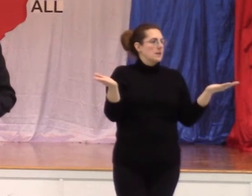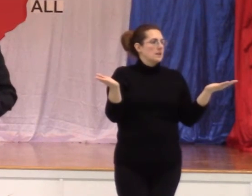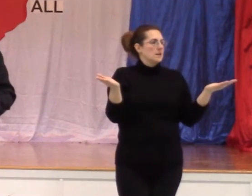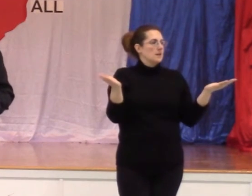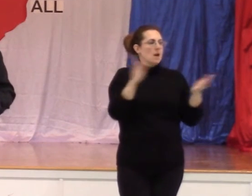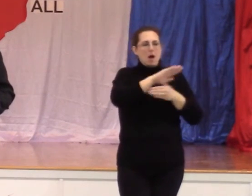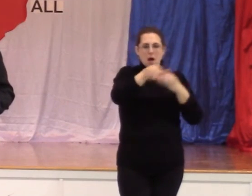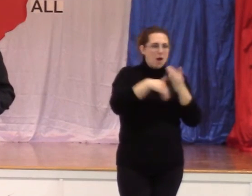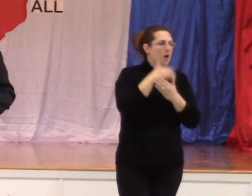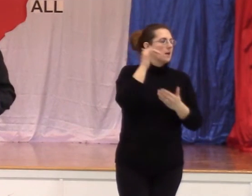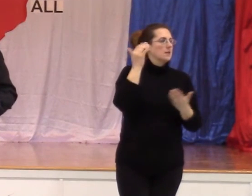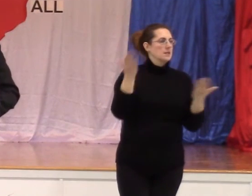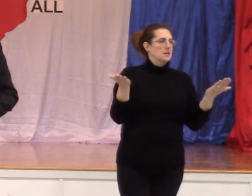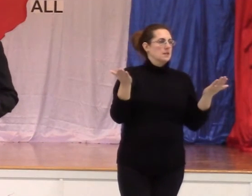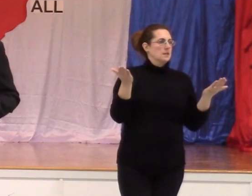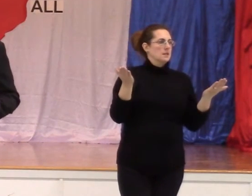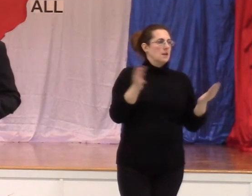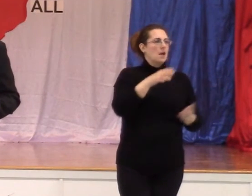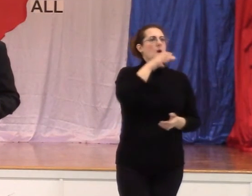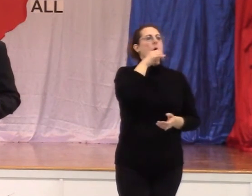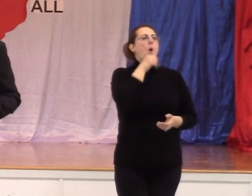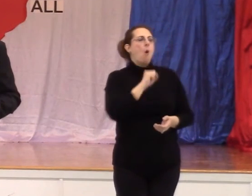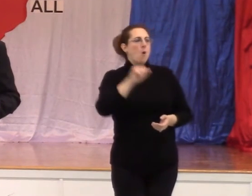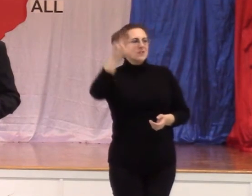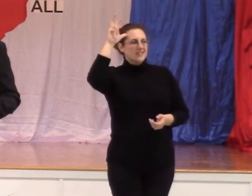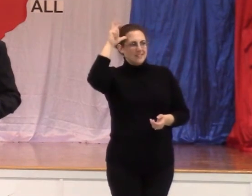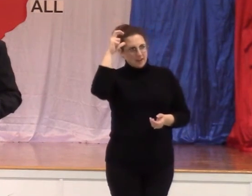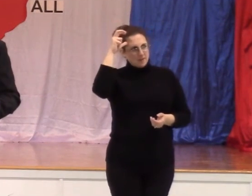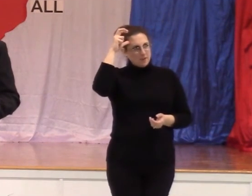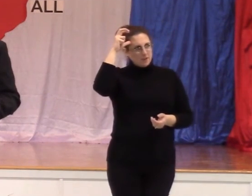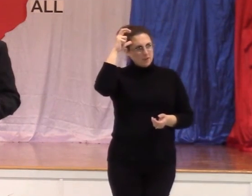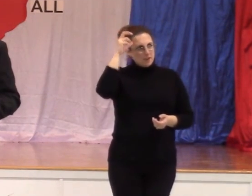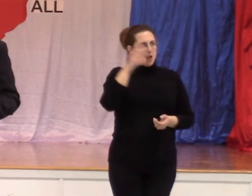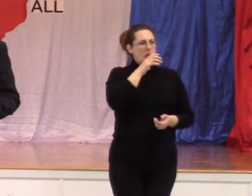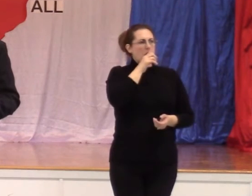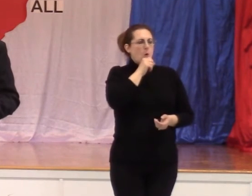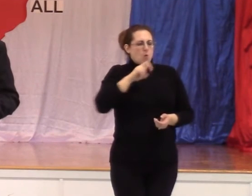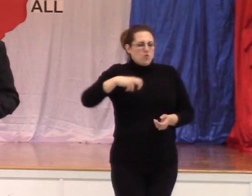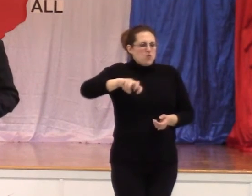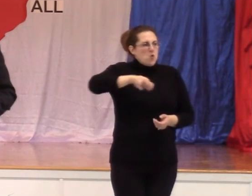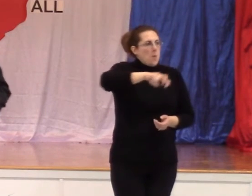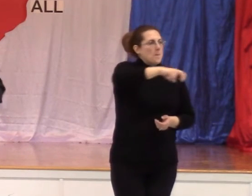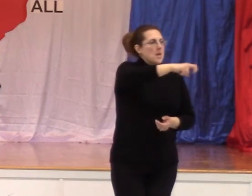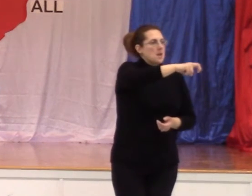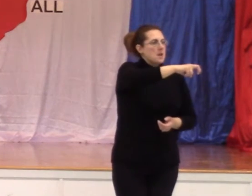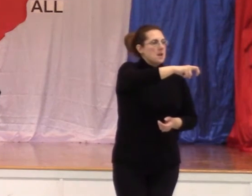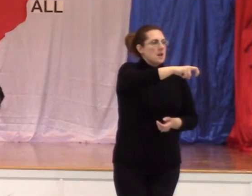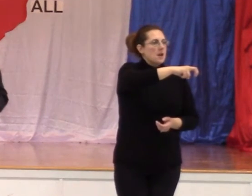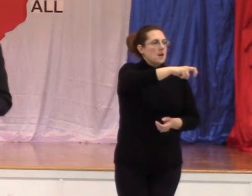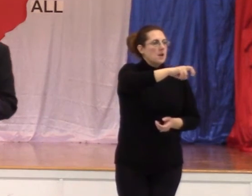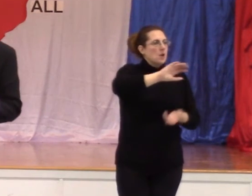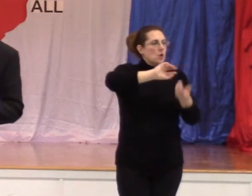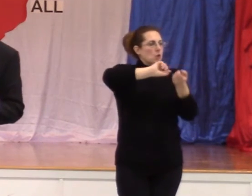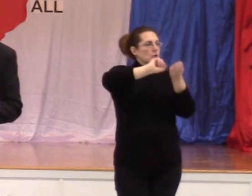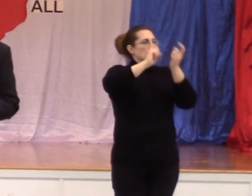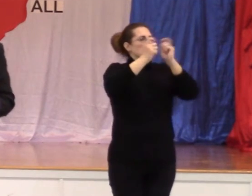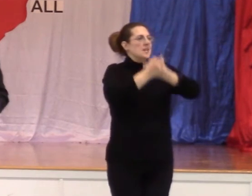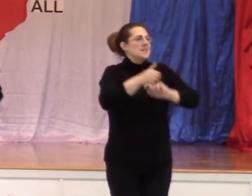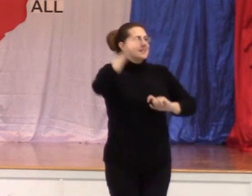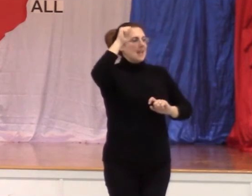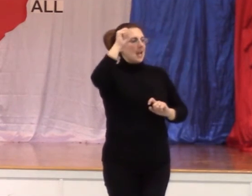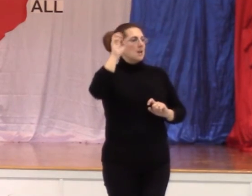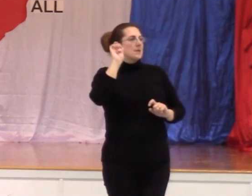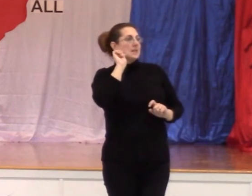All this is the old devil and old serpent, who also converted Adam and Eve